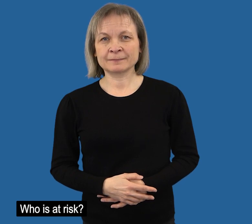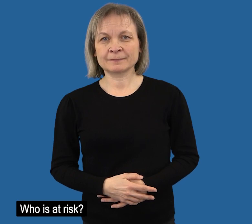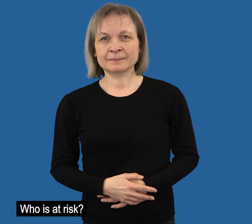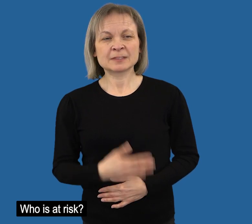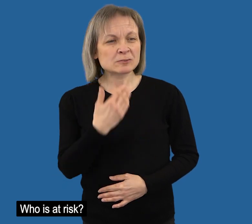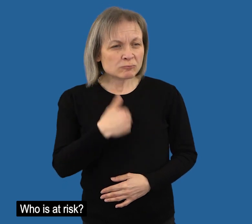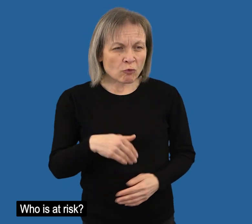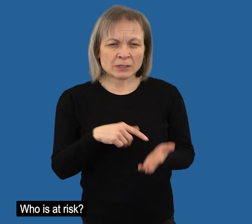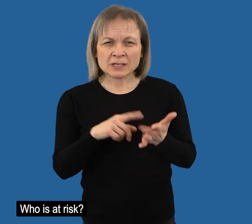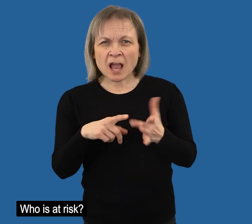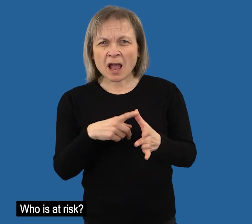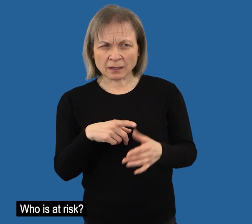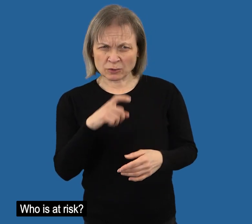Who is at risk?